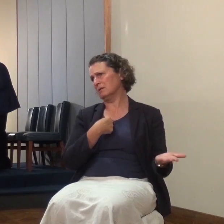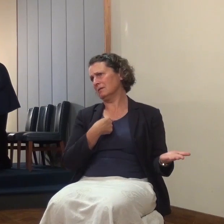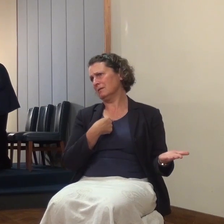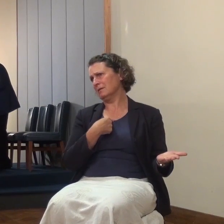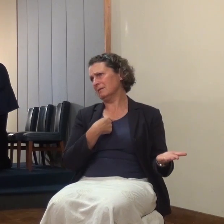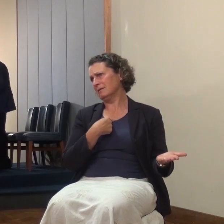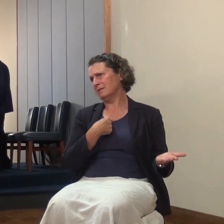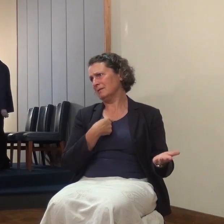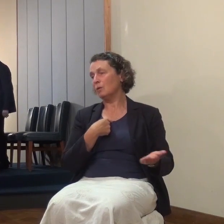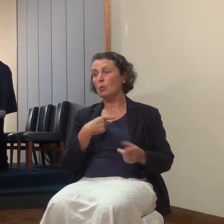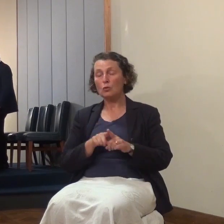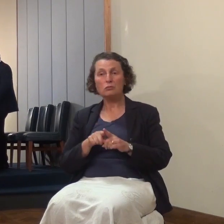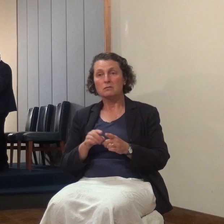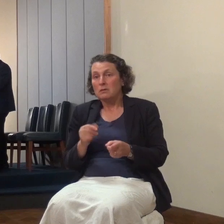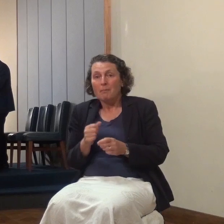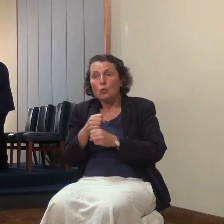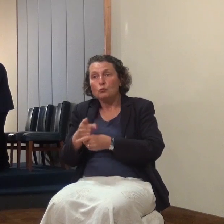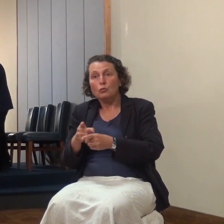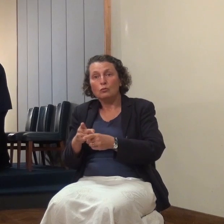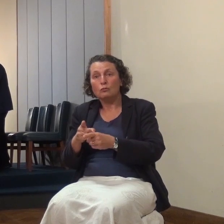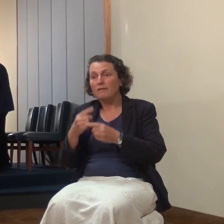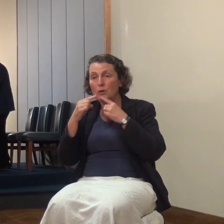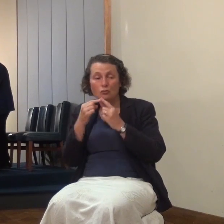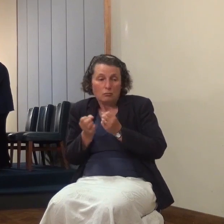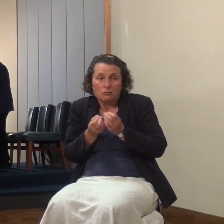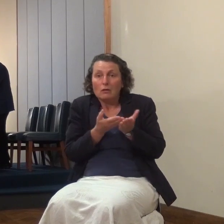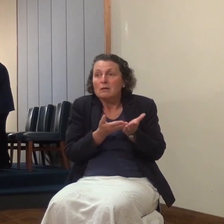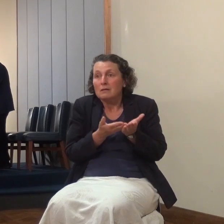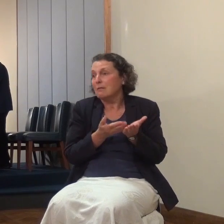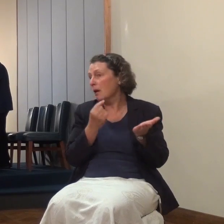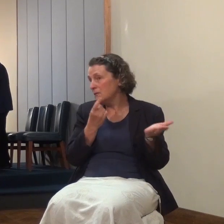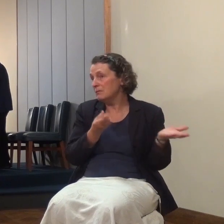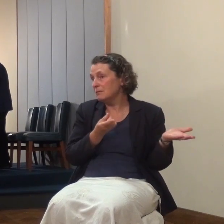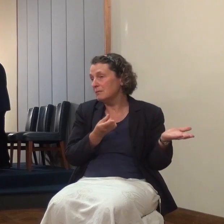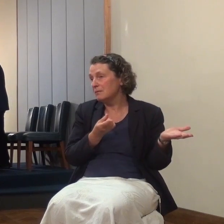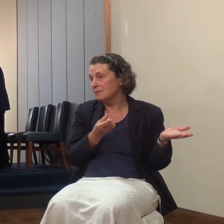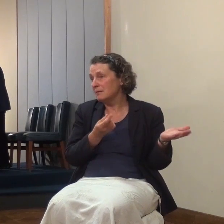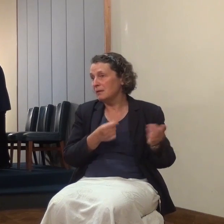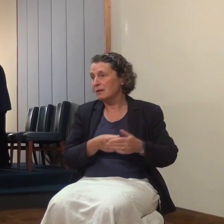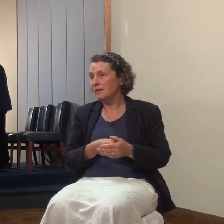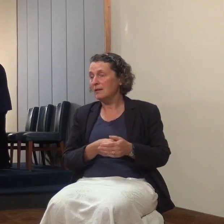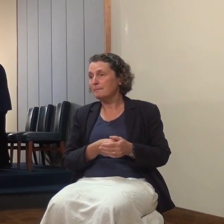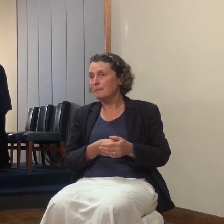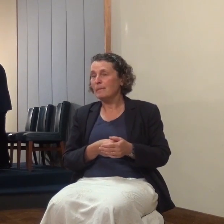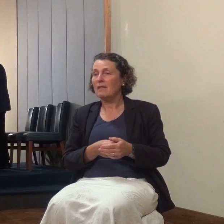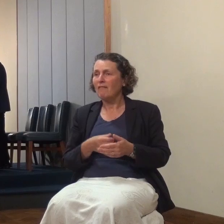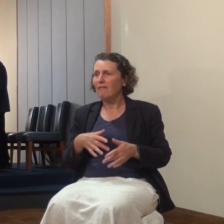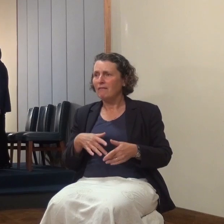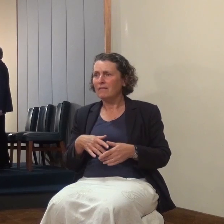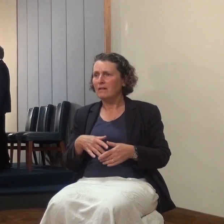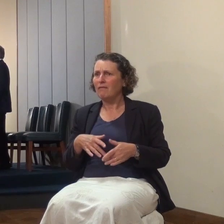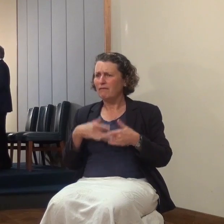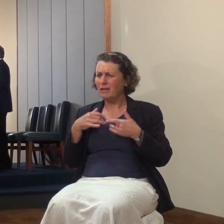some gospel truth. Kind people from the caring professions often, when we are needy and vulnerable, ask